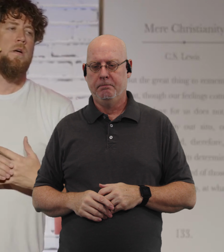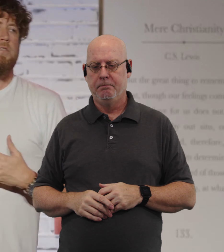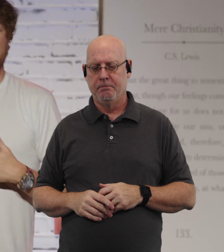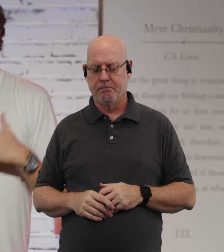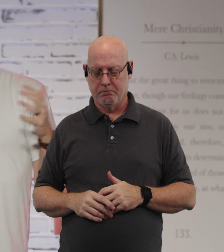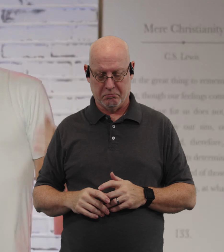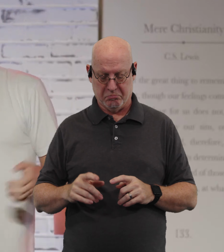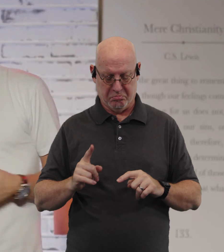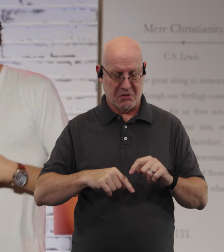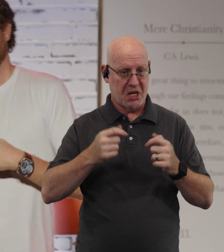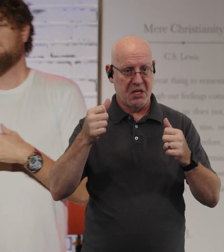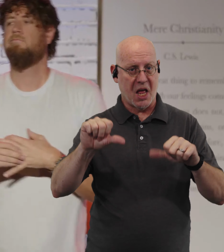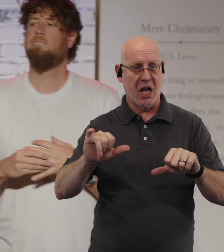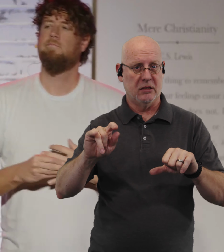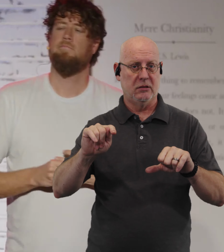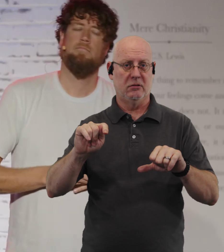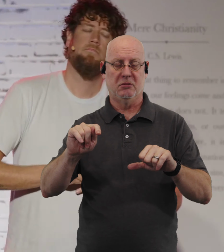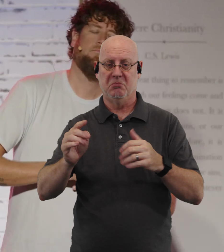It was undeniable.